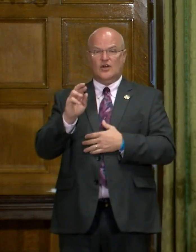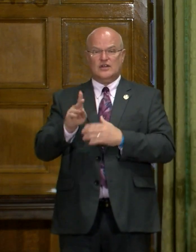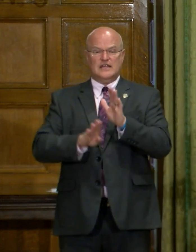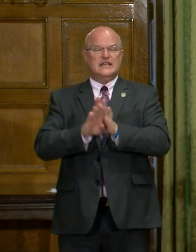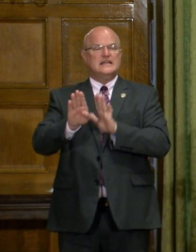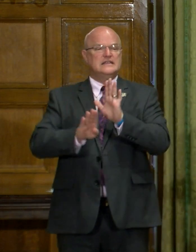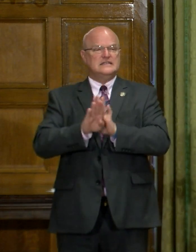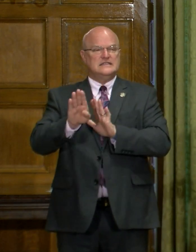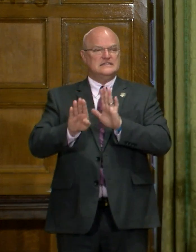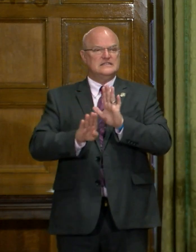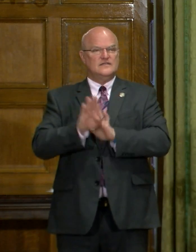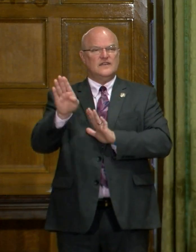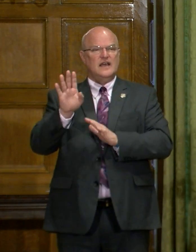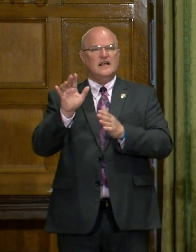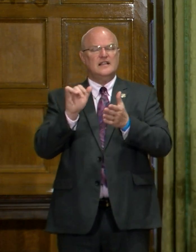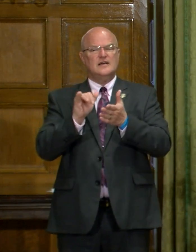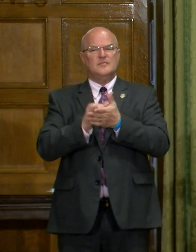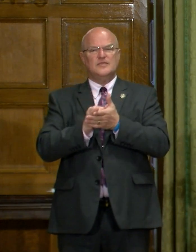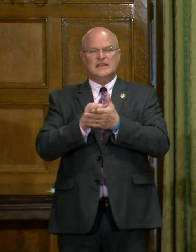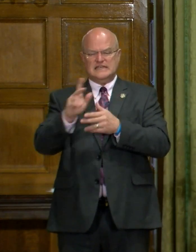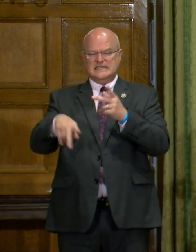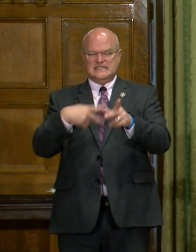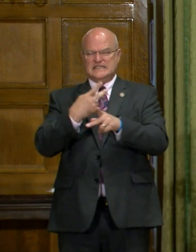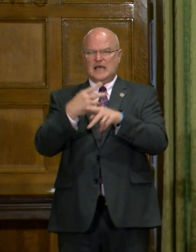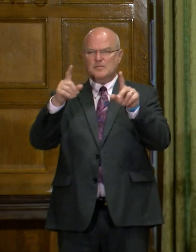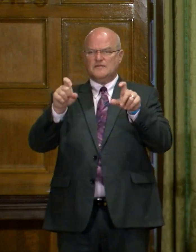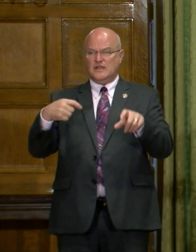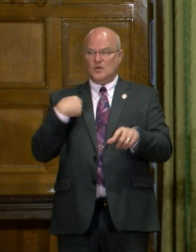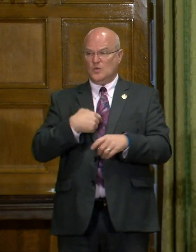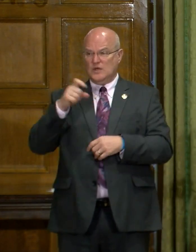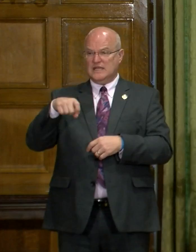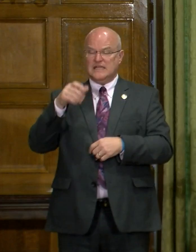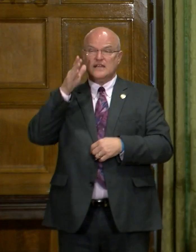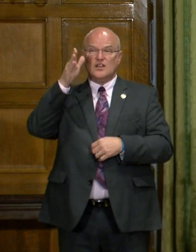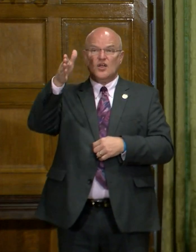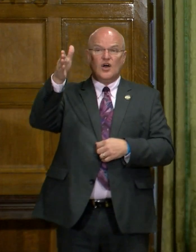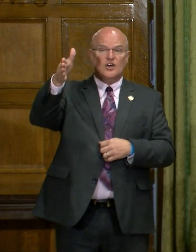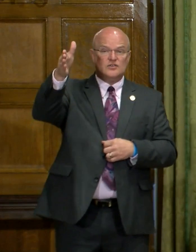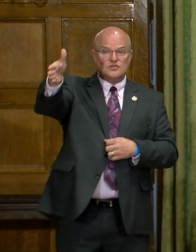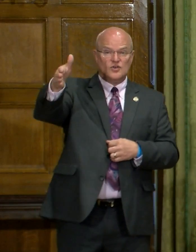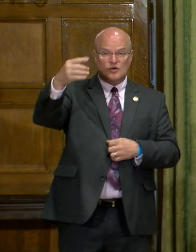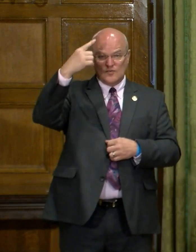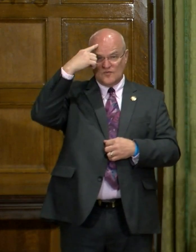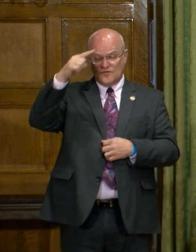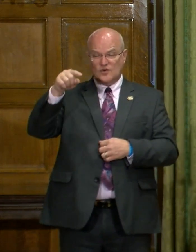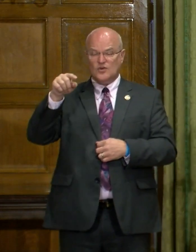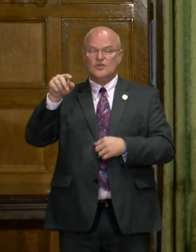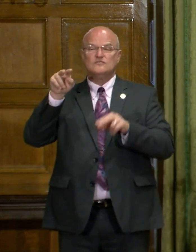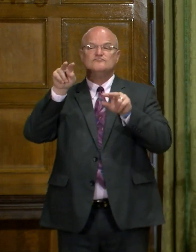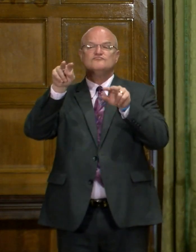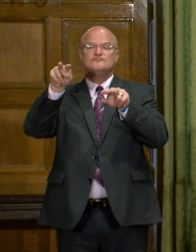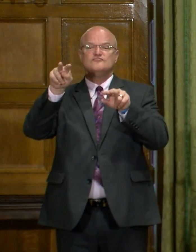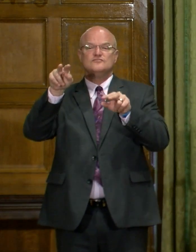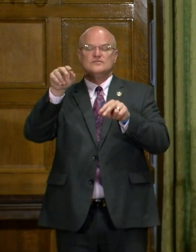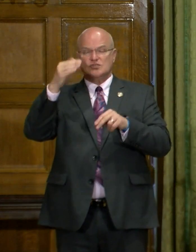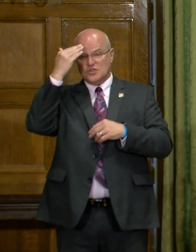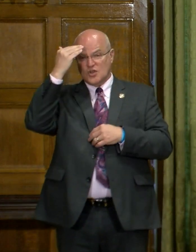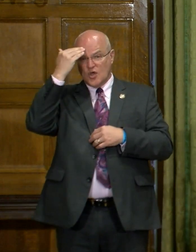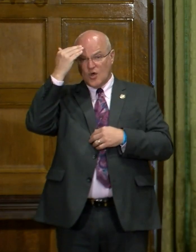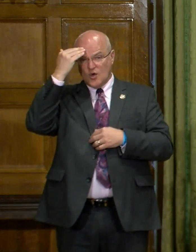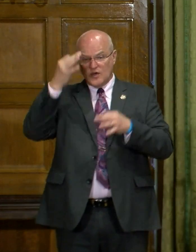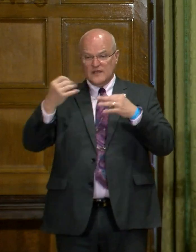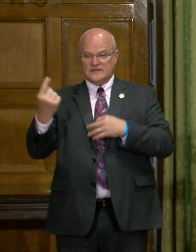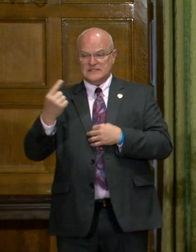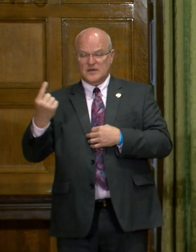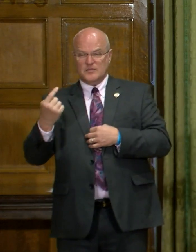Arkansas develop the type of testing that we need long term for surveillance activities to know